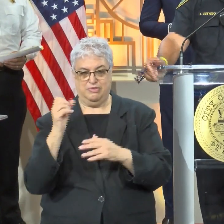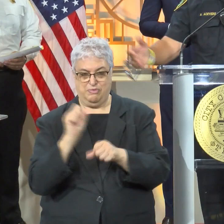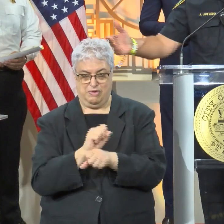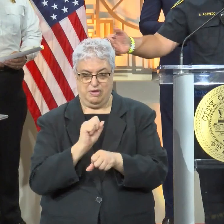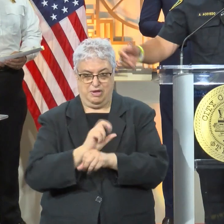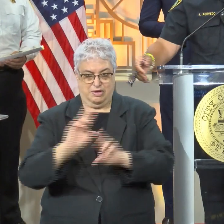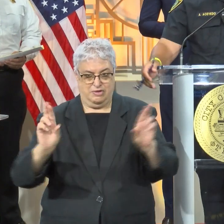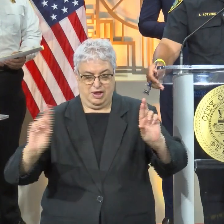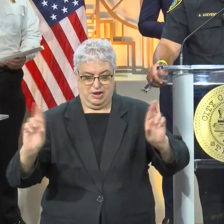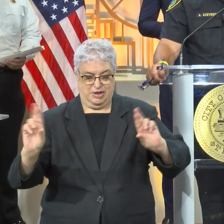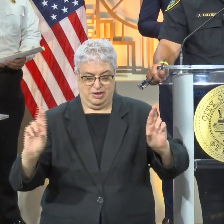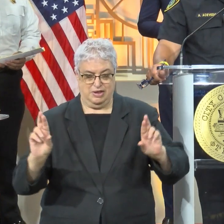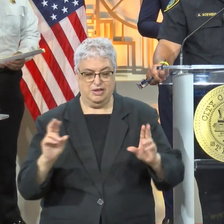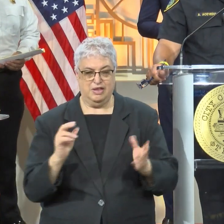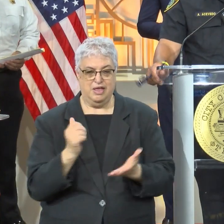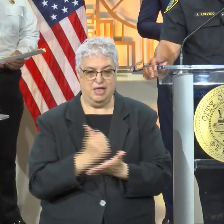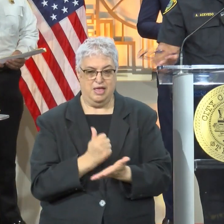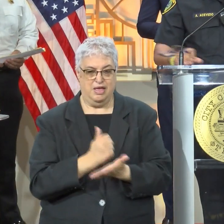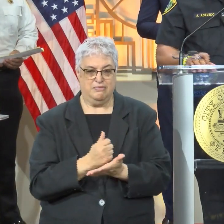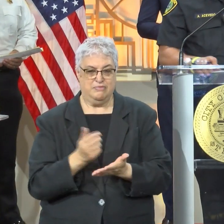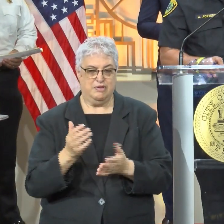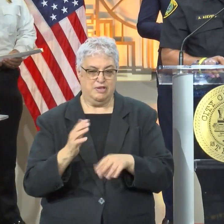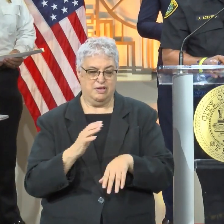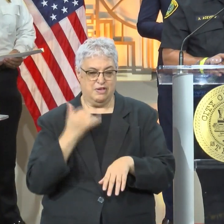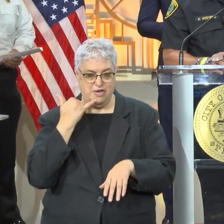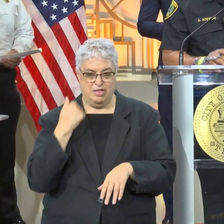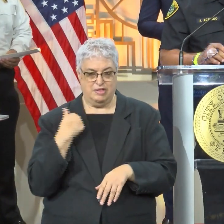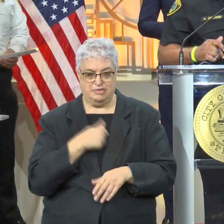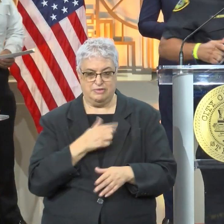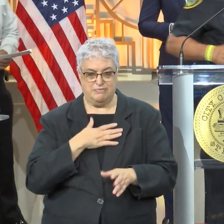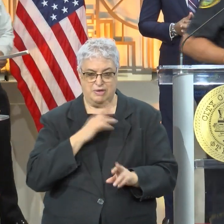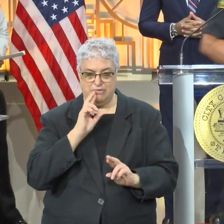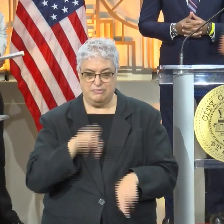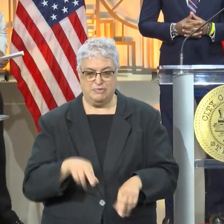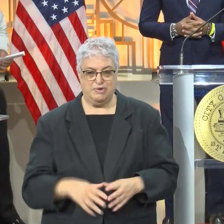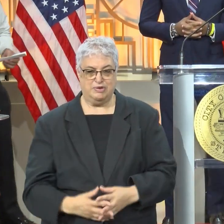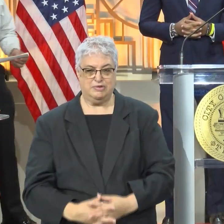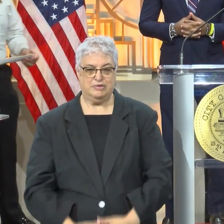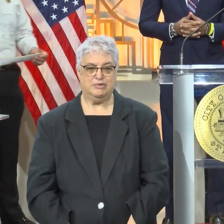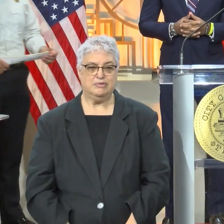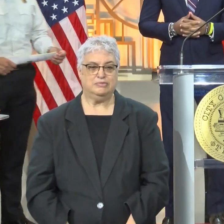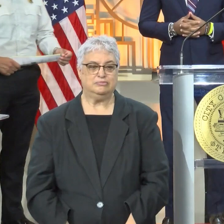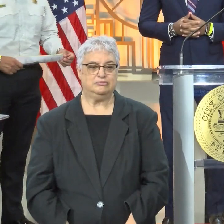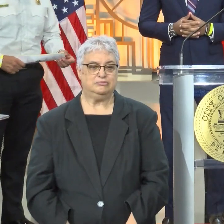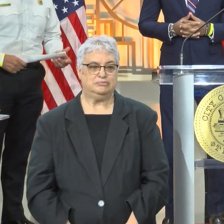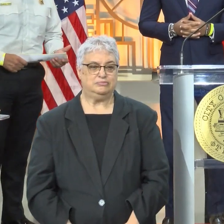and we're ready to help, so please call us. And that's my report, Mayor.